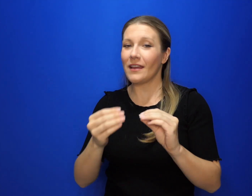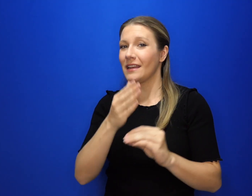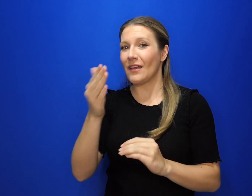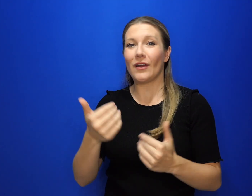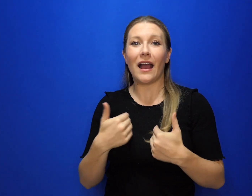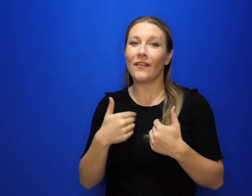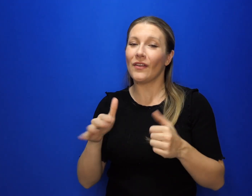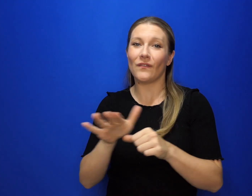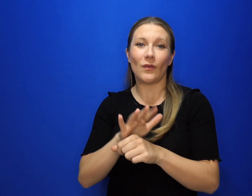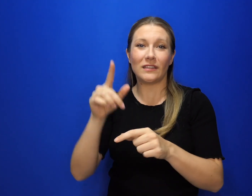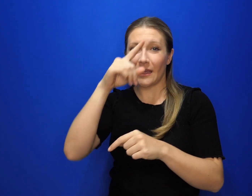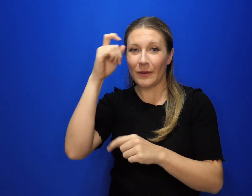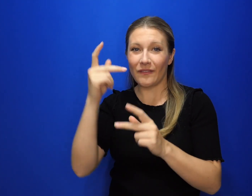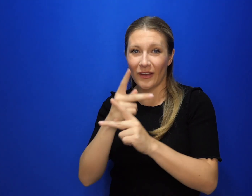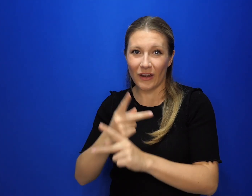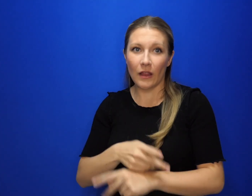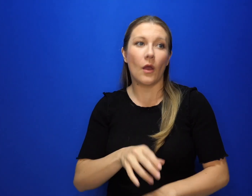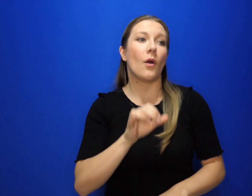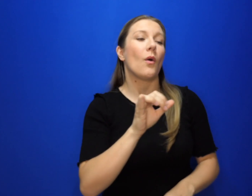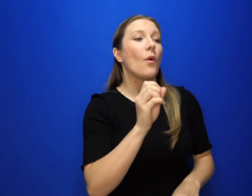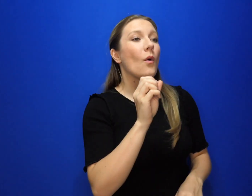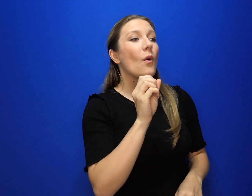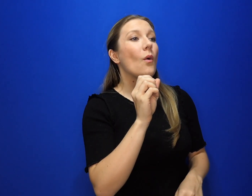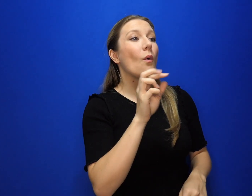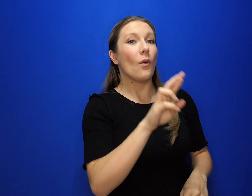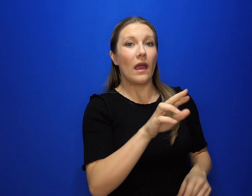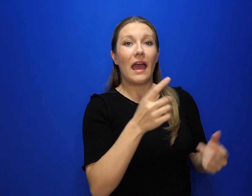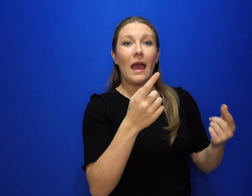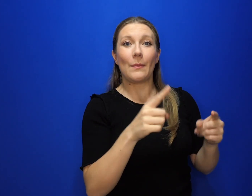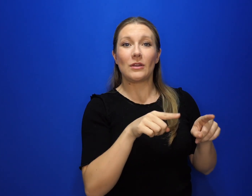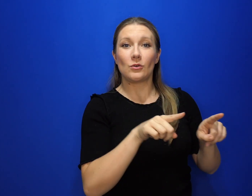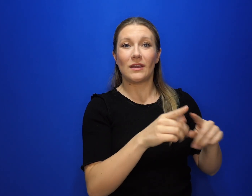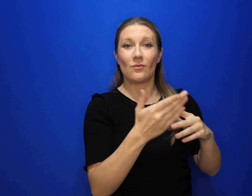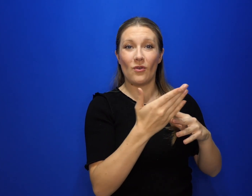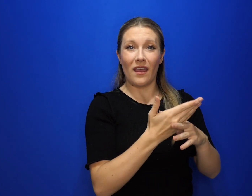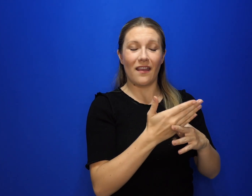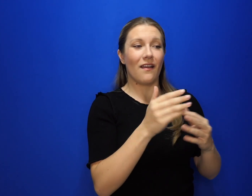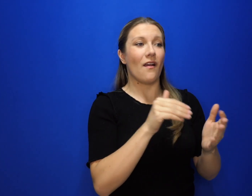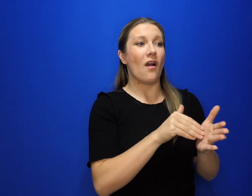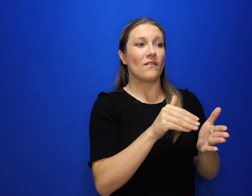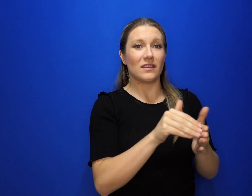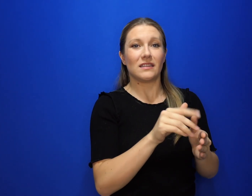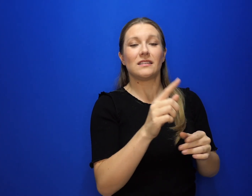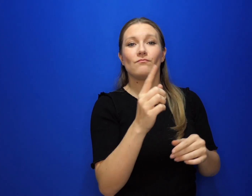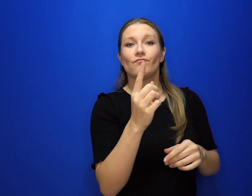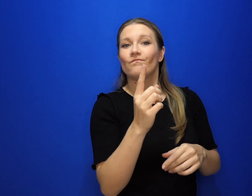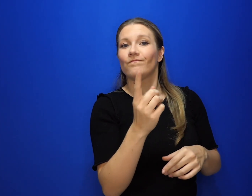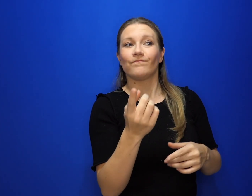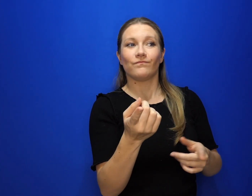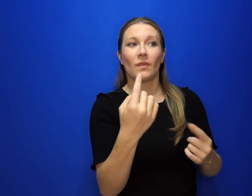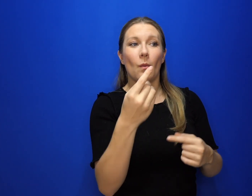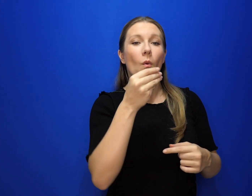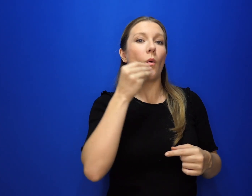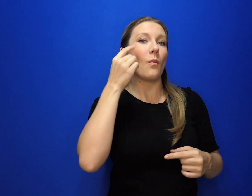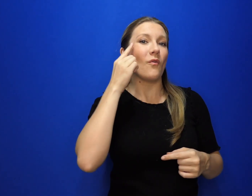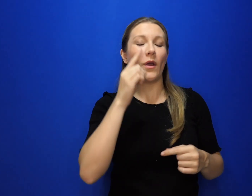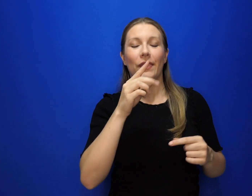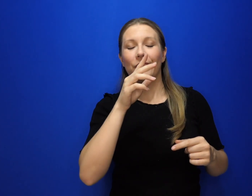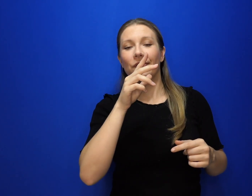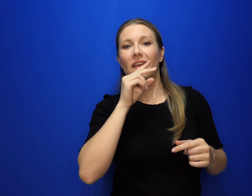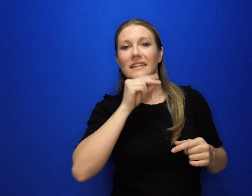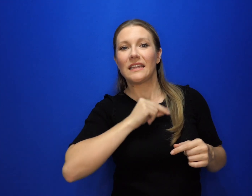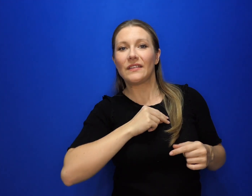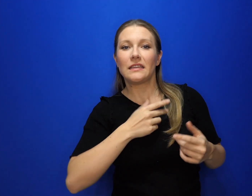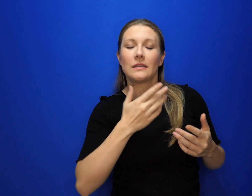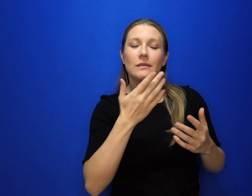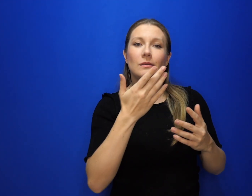out or something. It's like, it's over a break. Often, right? It's like somebody comes home for like Thanksgiving break